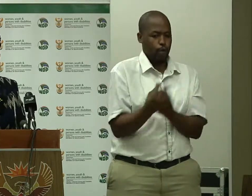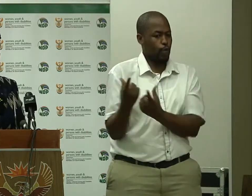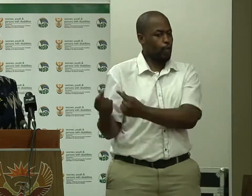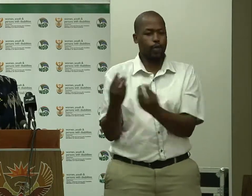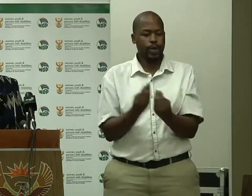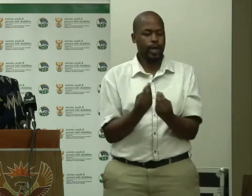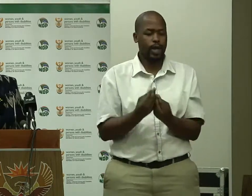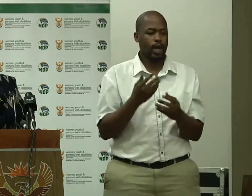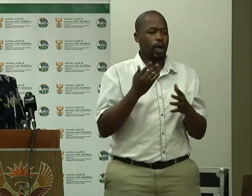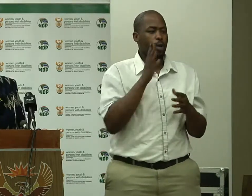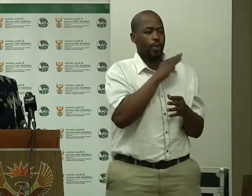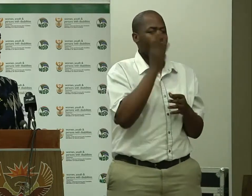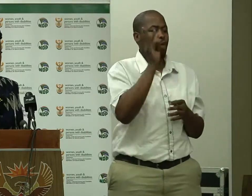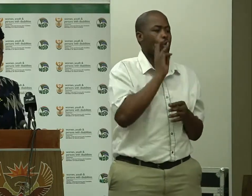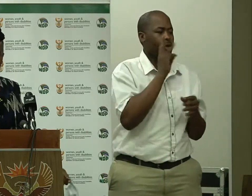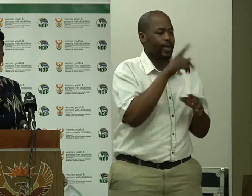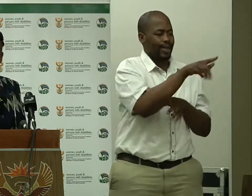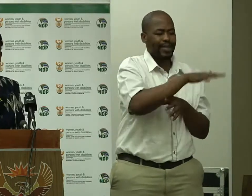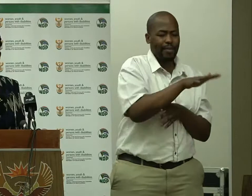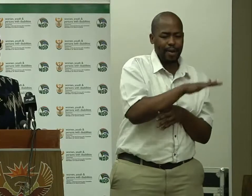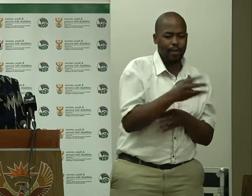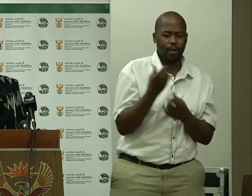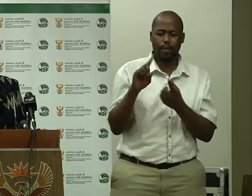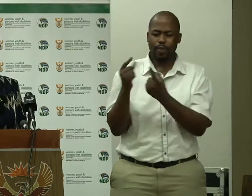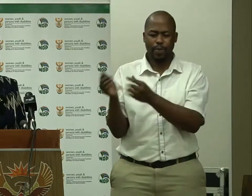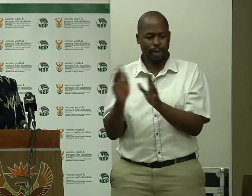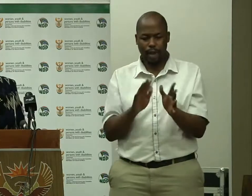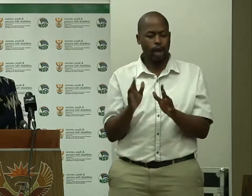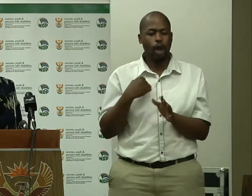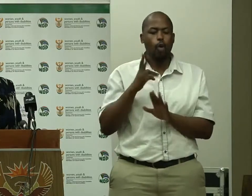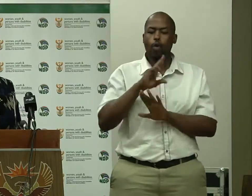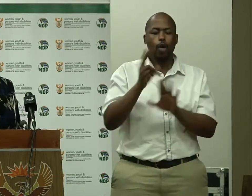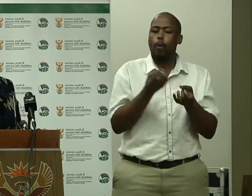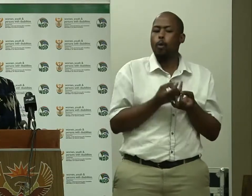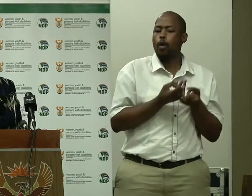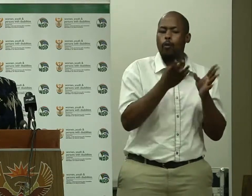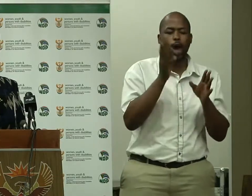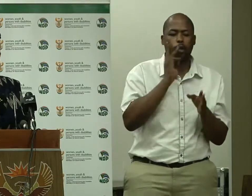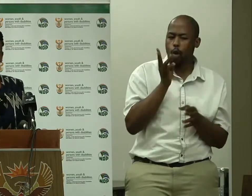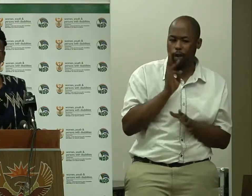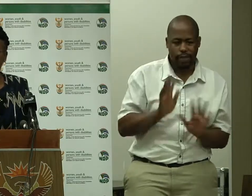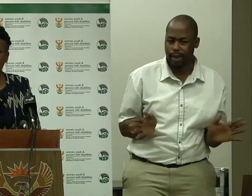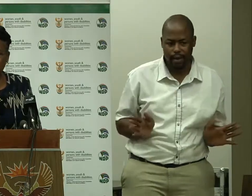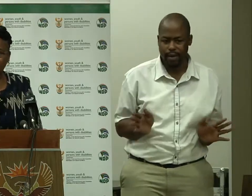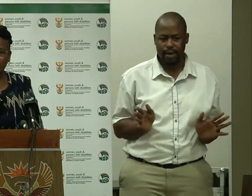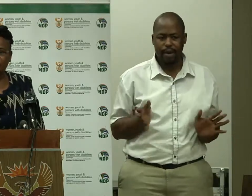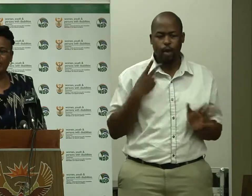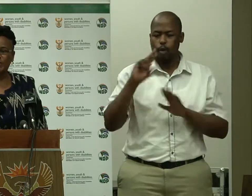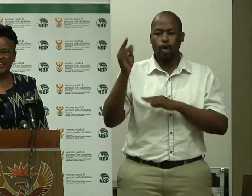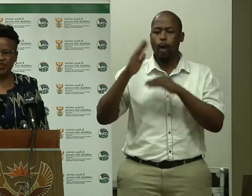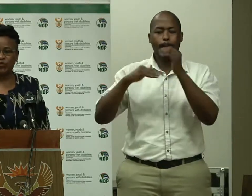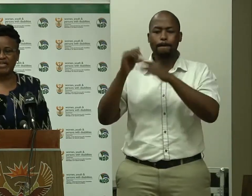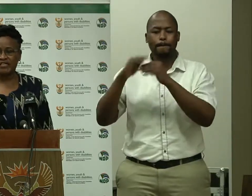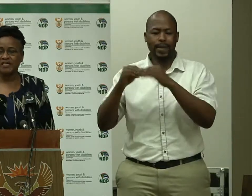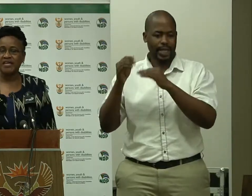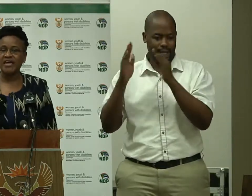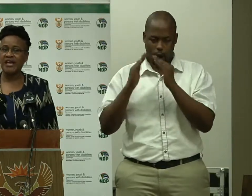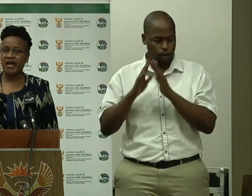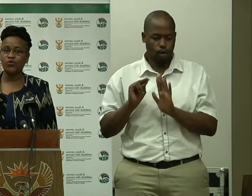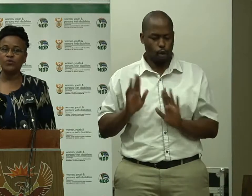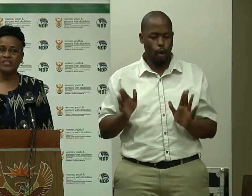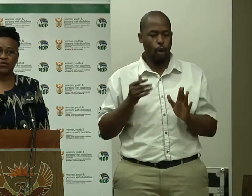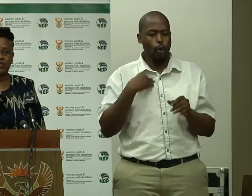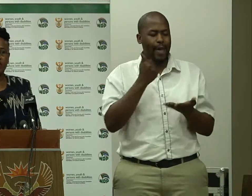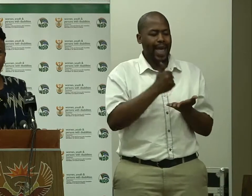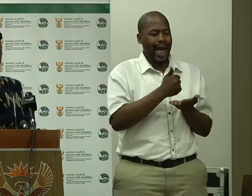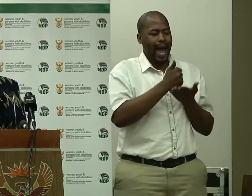there's no water in such a place. What are you doing? There's no whatever. We do not provide water. We do not build houses, but we regulate. And